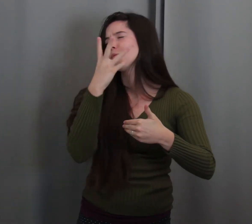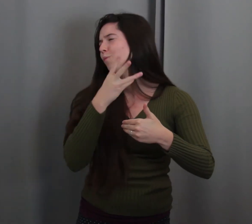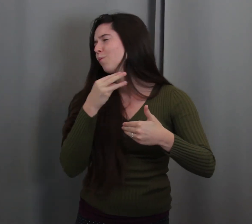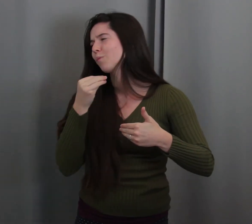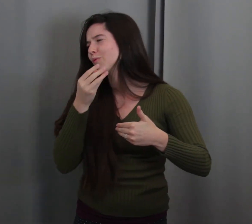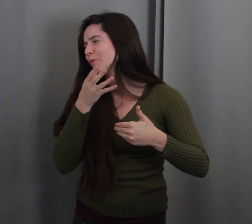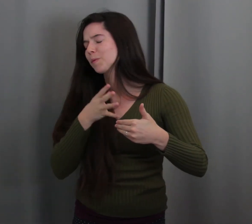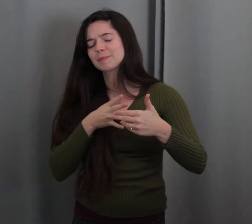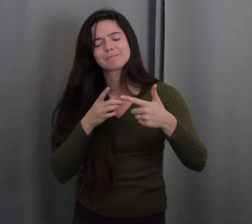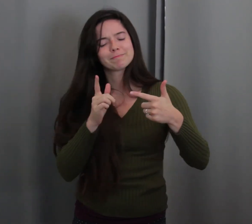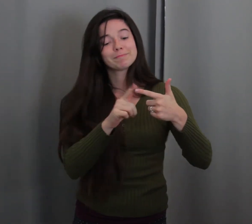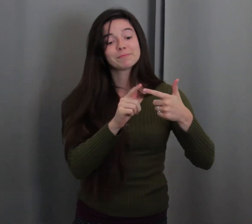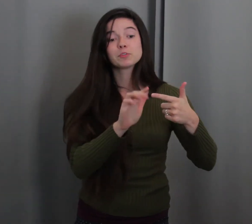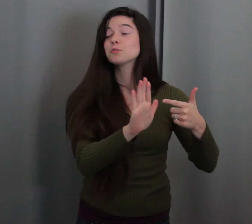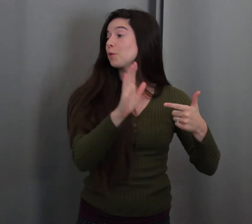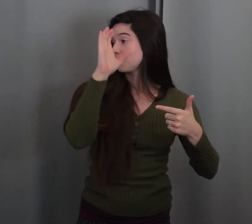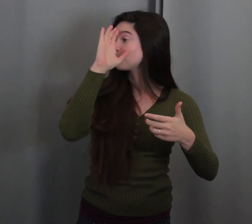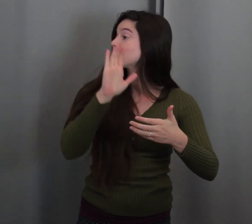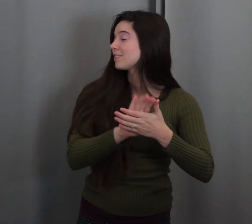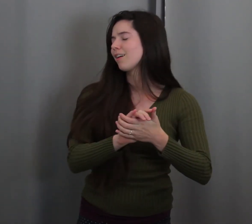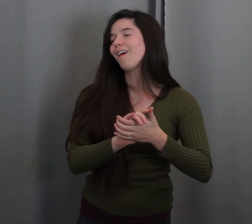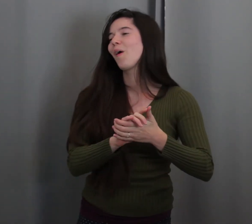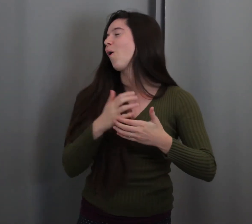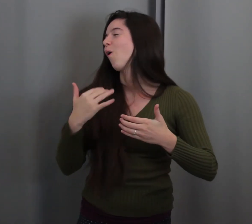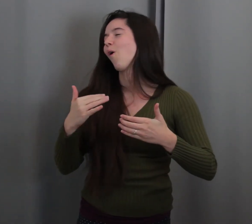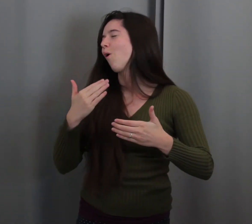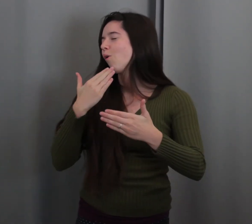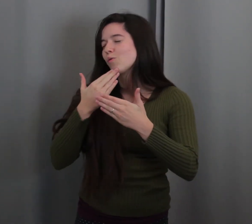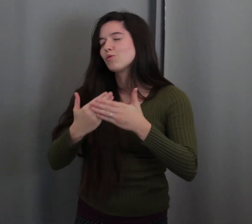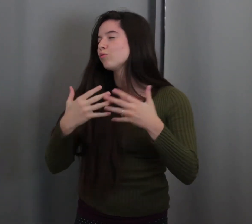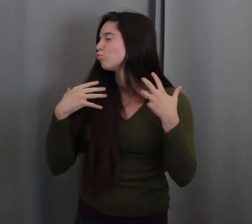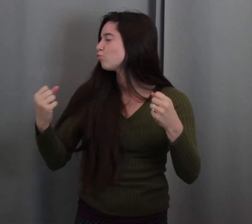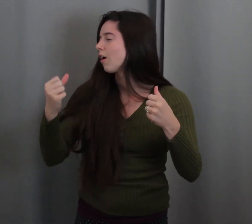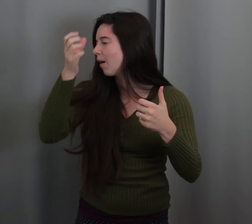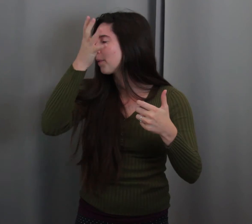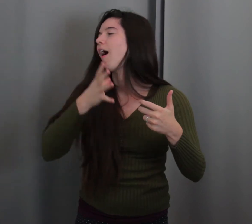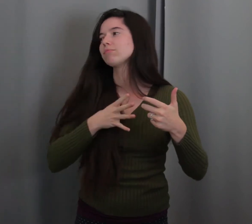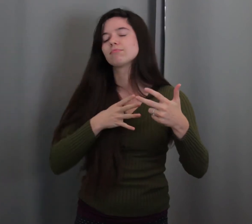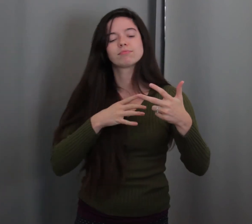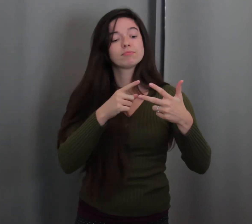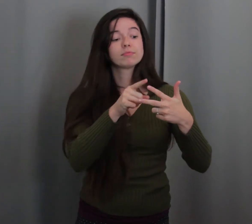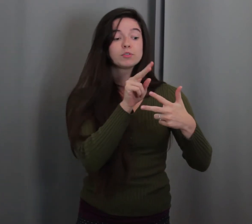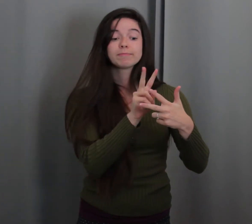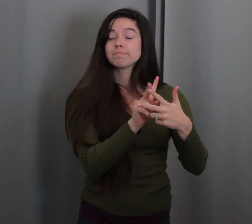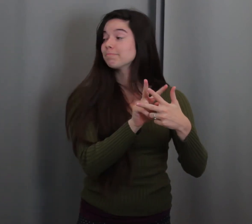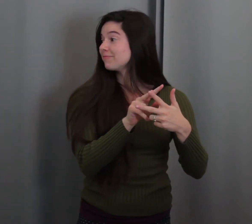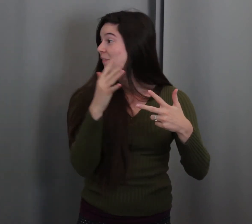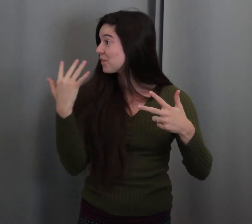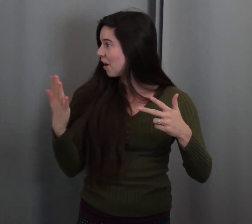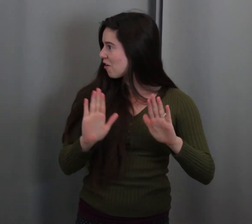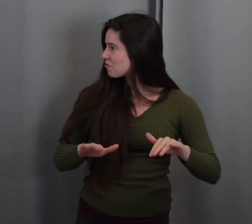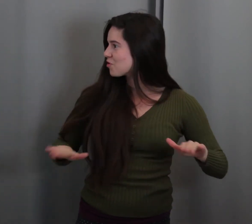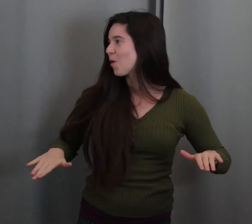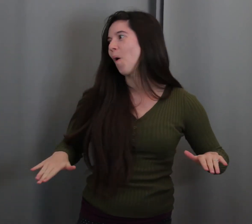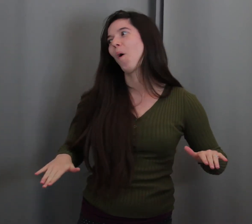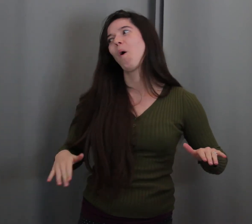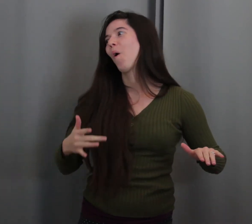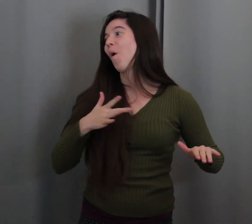He didn't tell it by way of complaint. In fact, every other sentence was